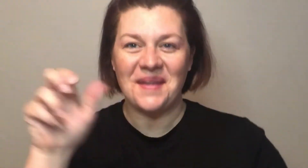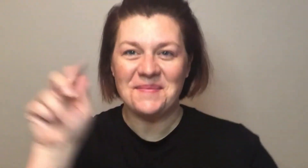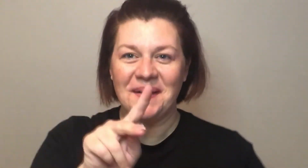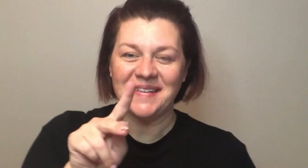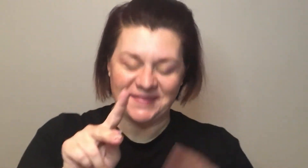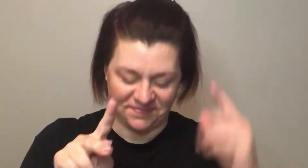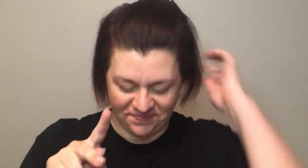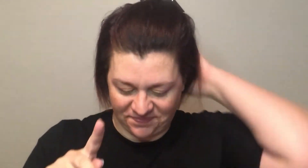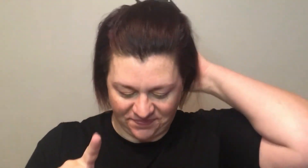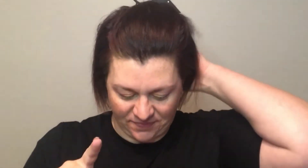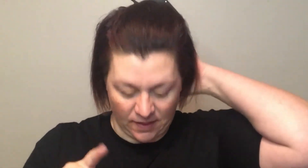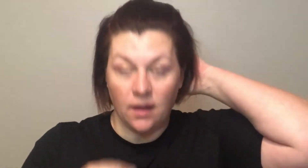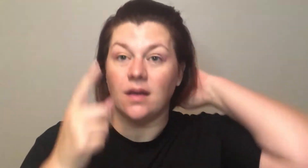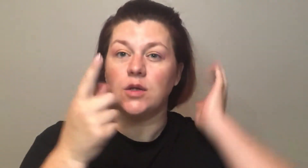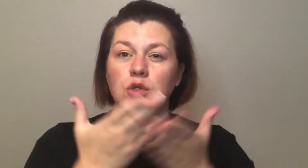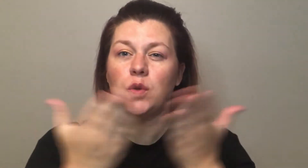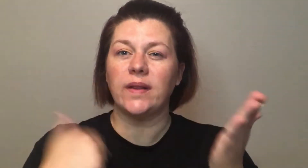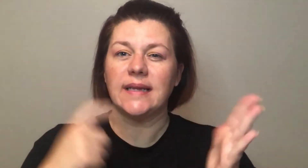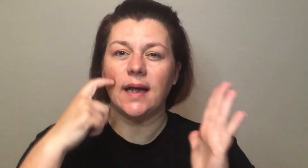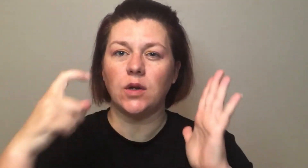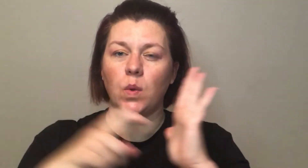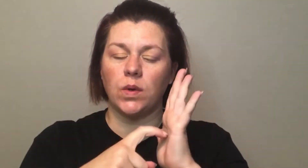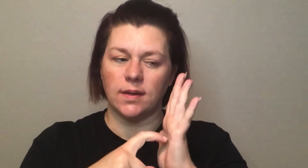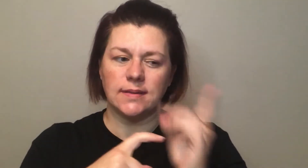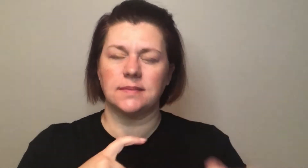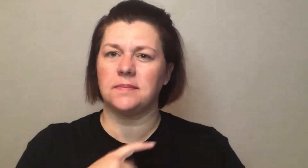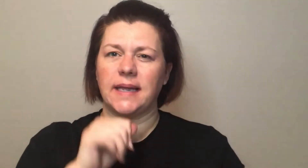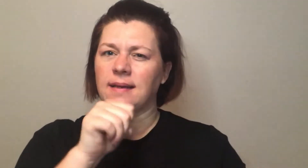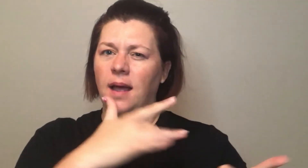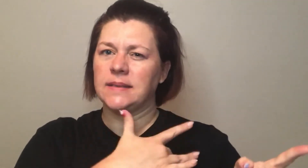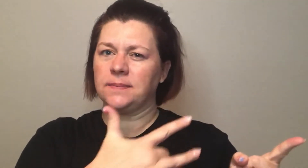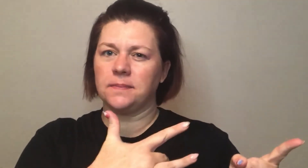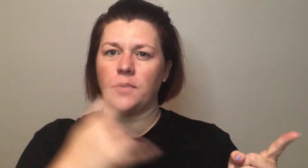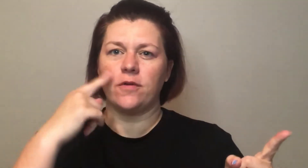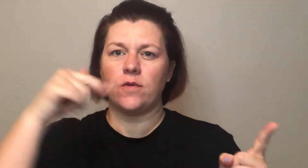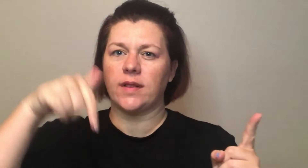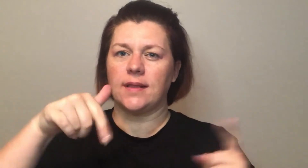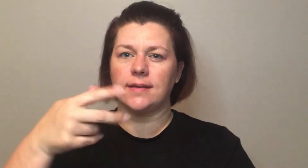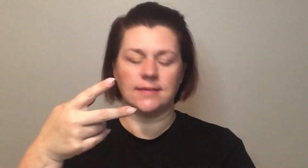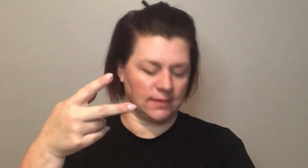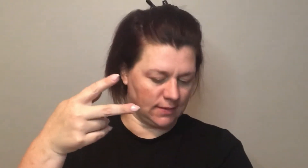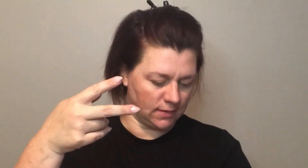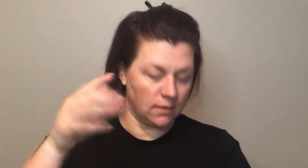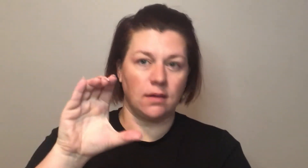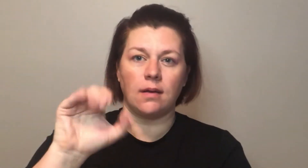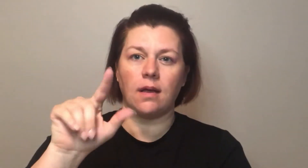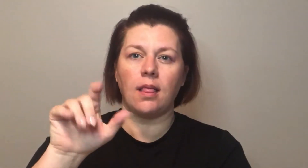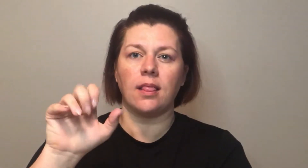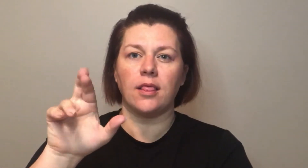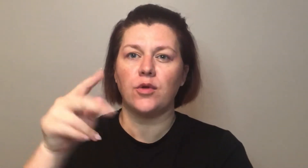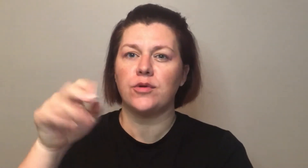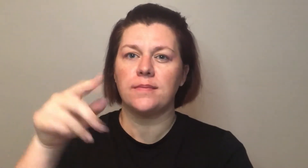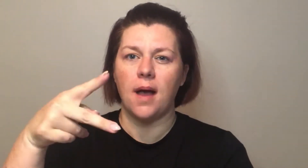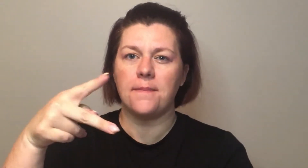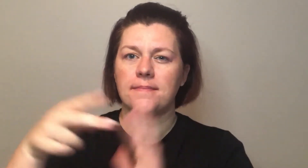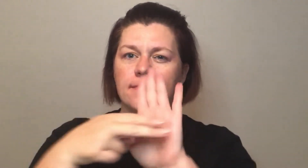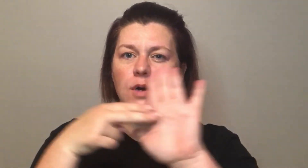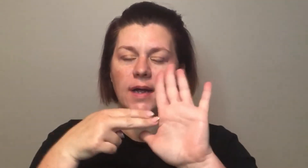All right, guys, I am back. One thing again that I've noticed, and I've said before, it's not typical for